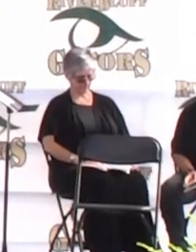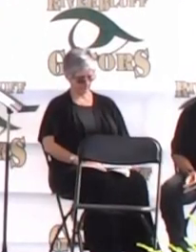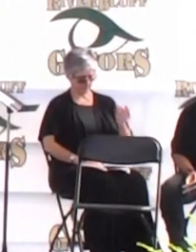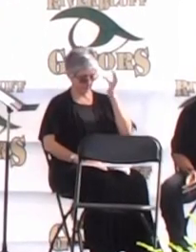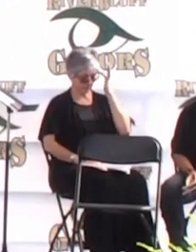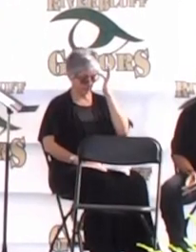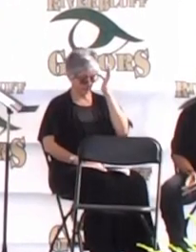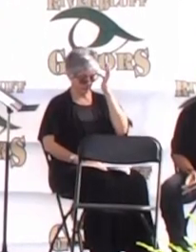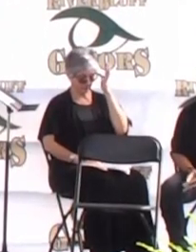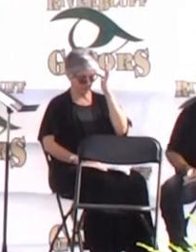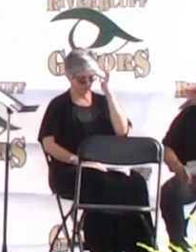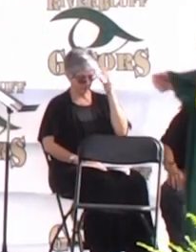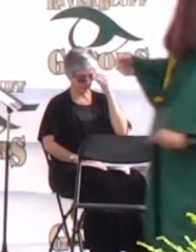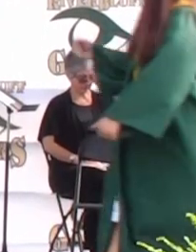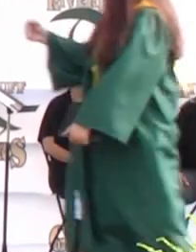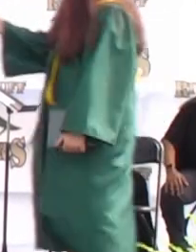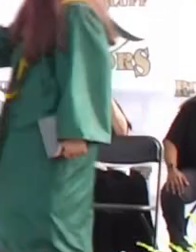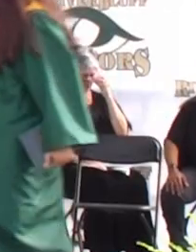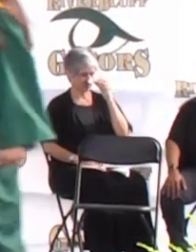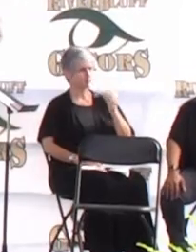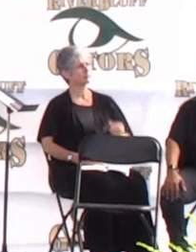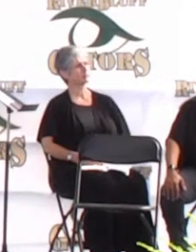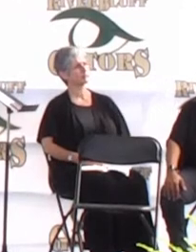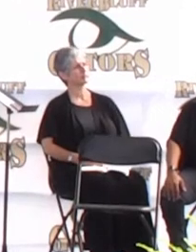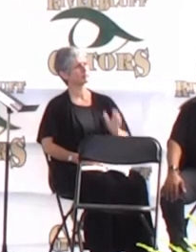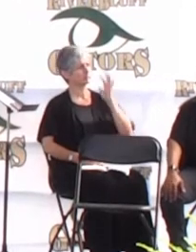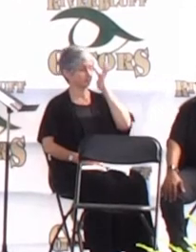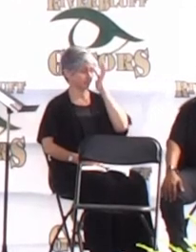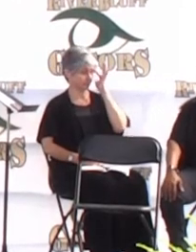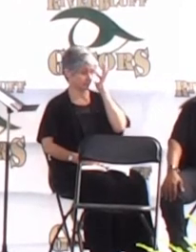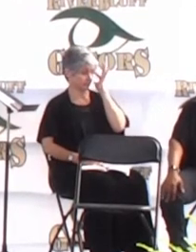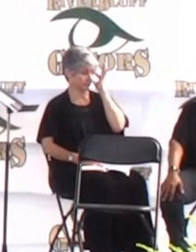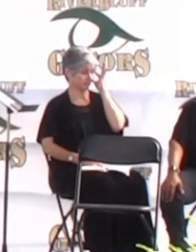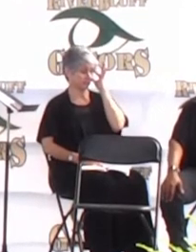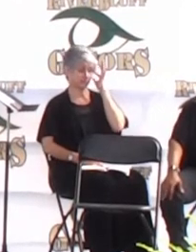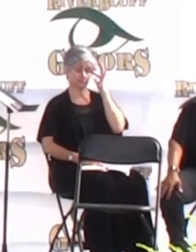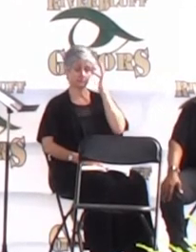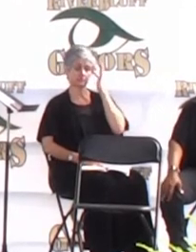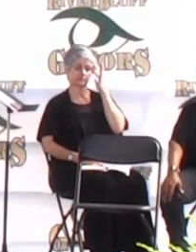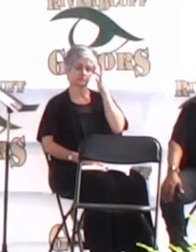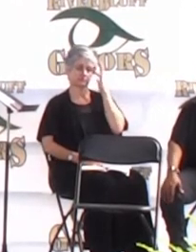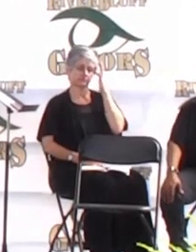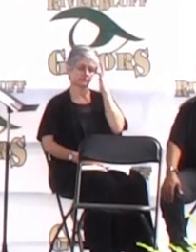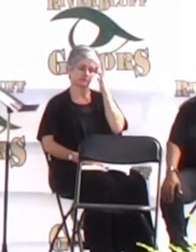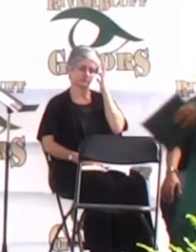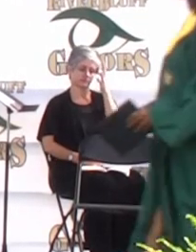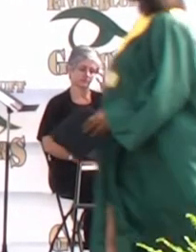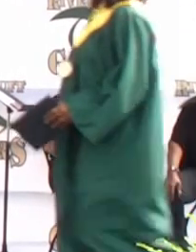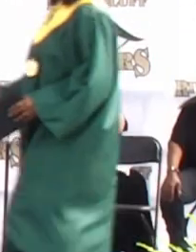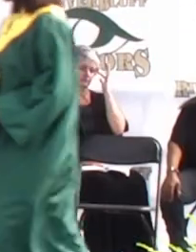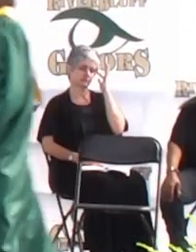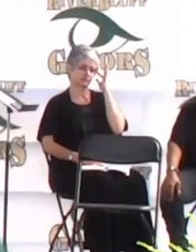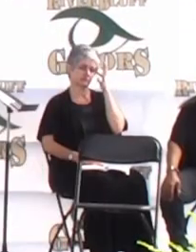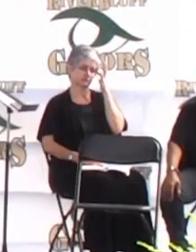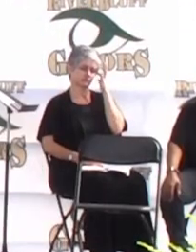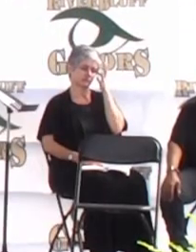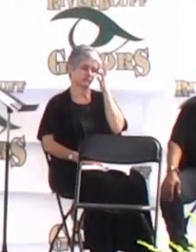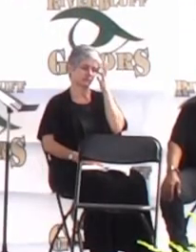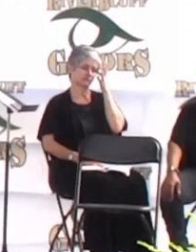Anna Lauren Sheely, honor graduate. Shayna Janae Simone Sherwood, honor